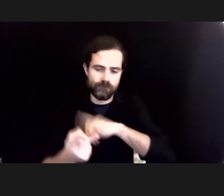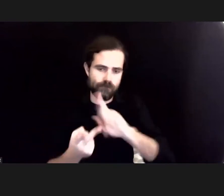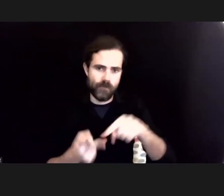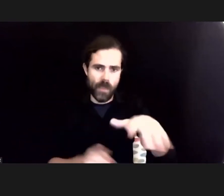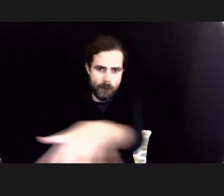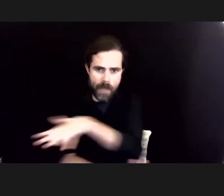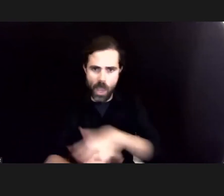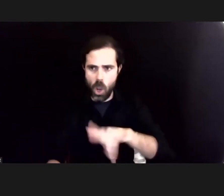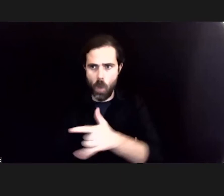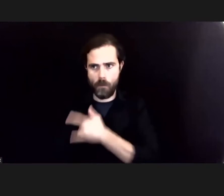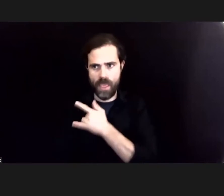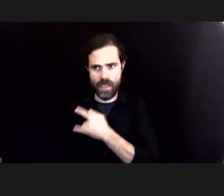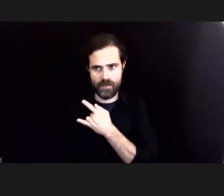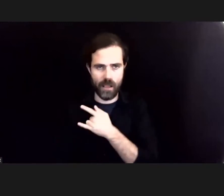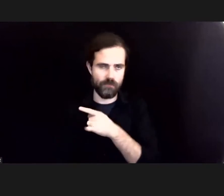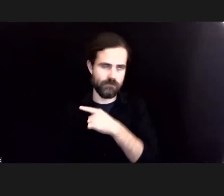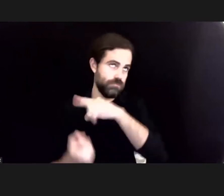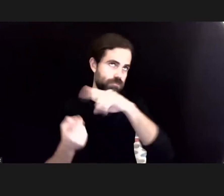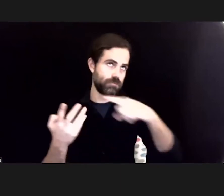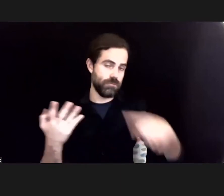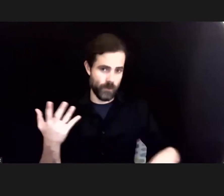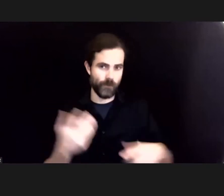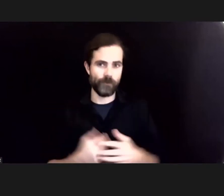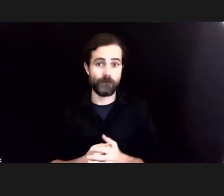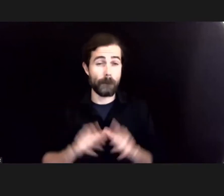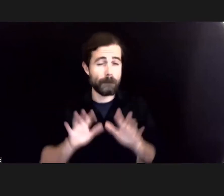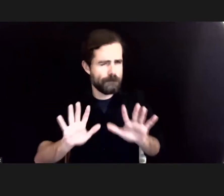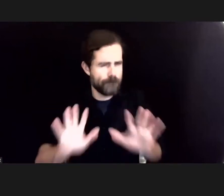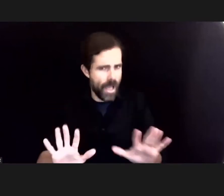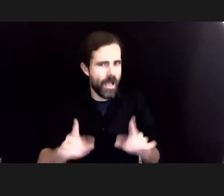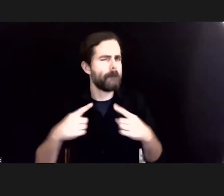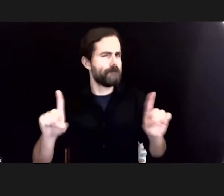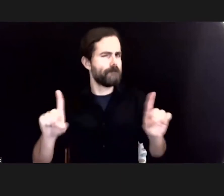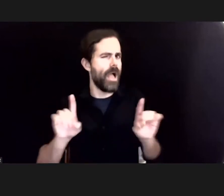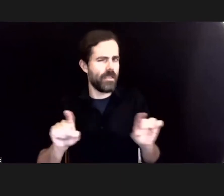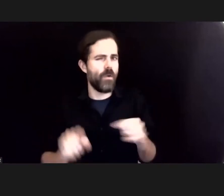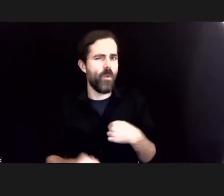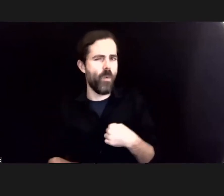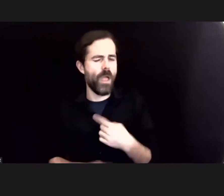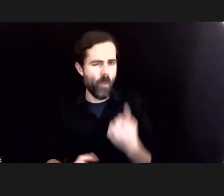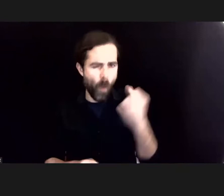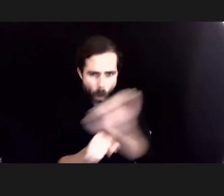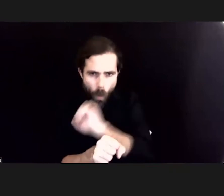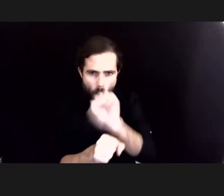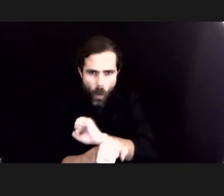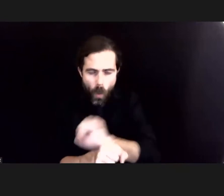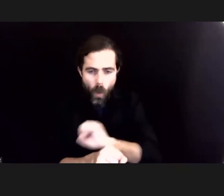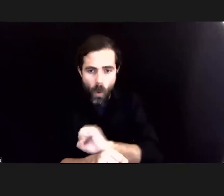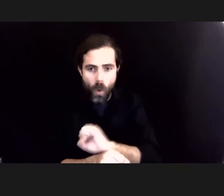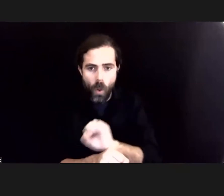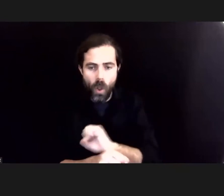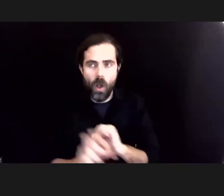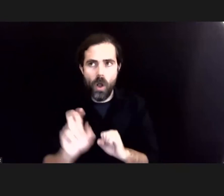then, and this is very important, we also work on mainstreaming accessibility in other